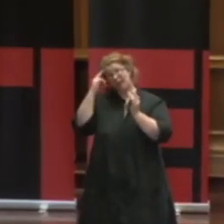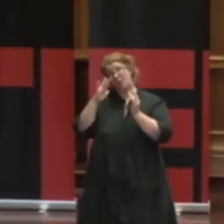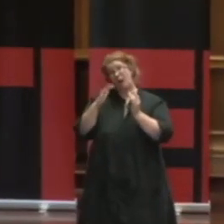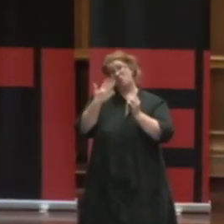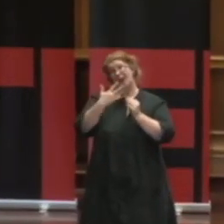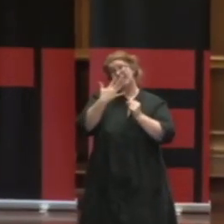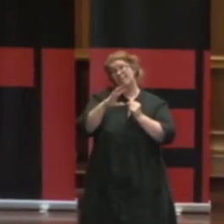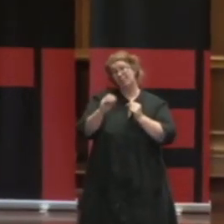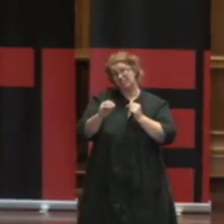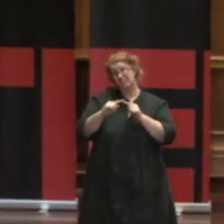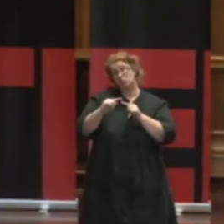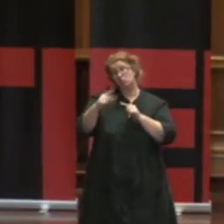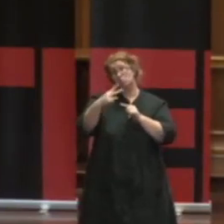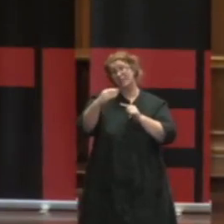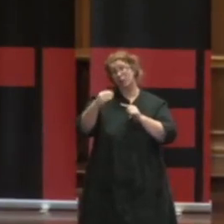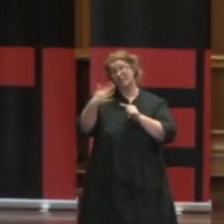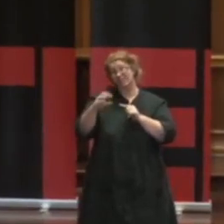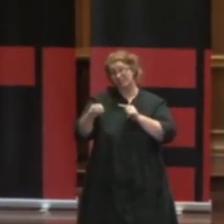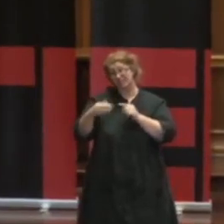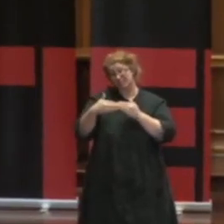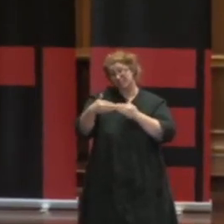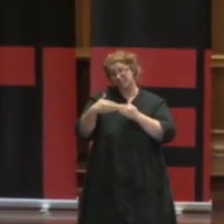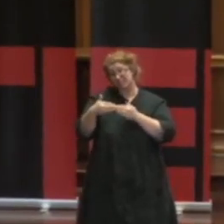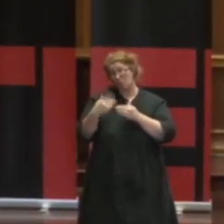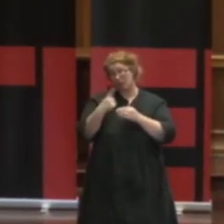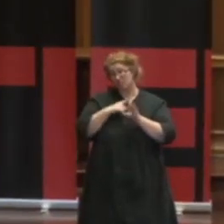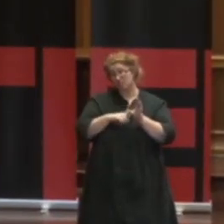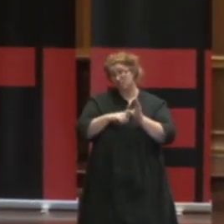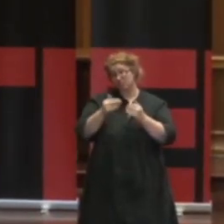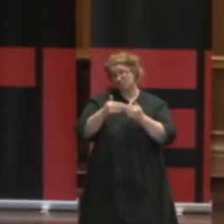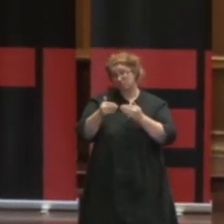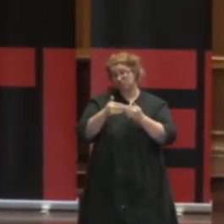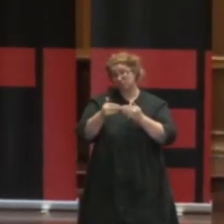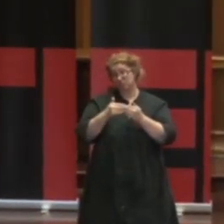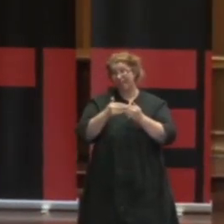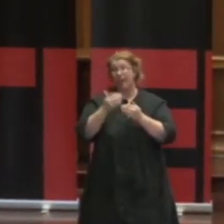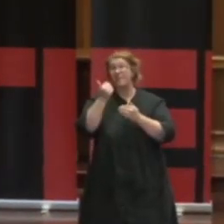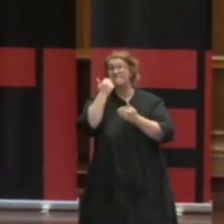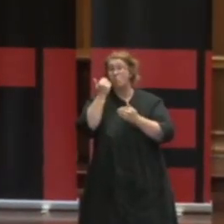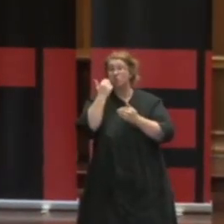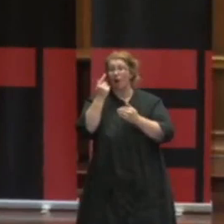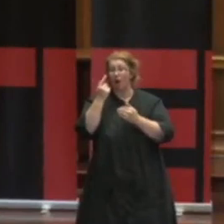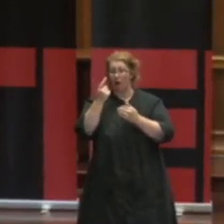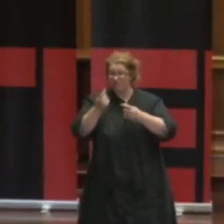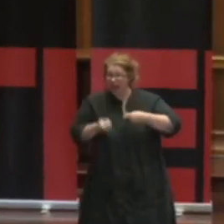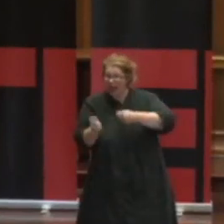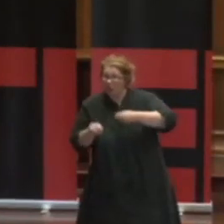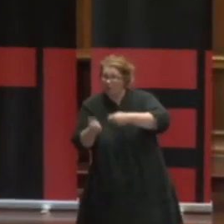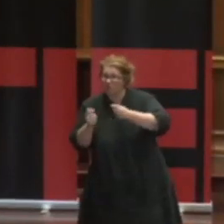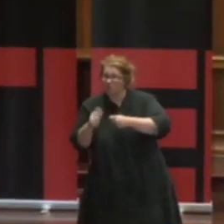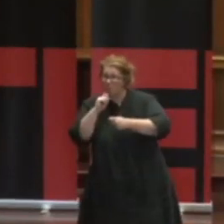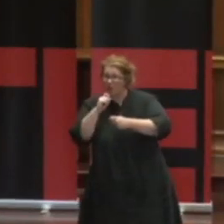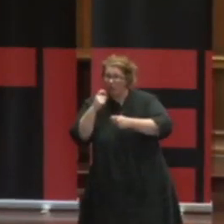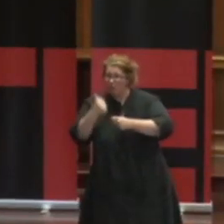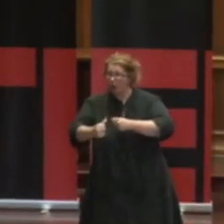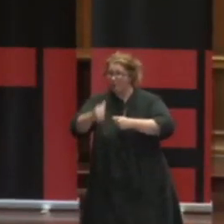to 2050. And archaeologists in the future and paleontologists in the very distant future are going to dig through the rubble and they're